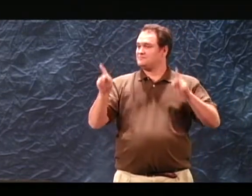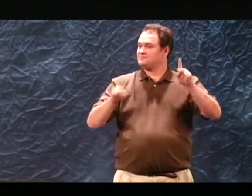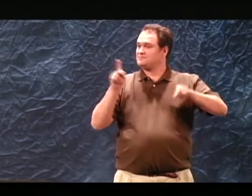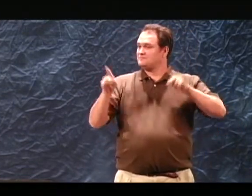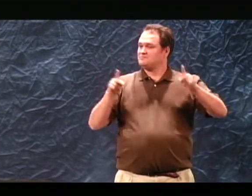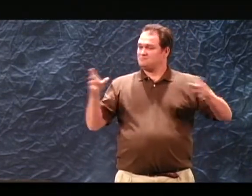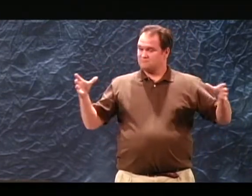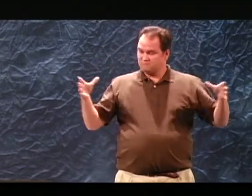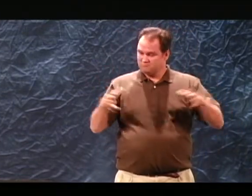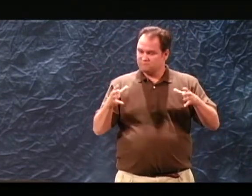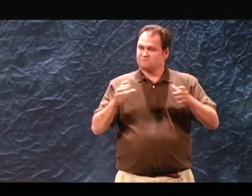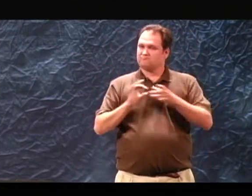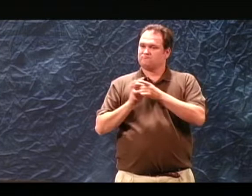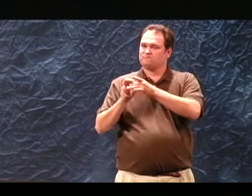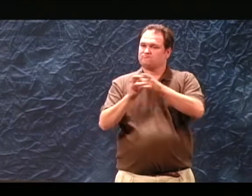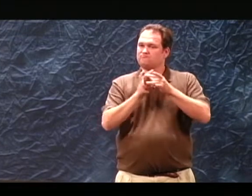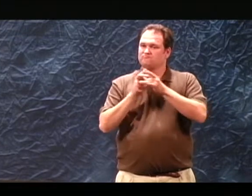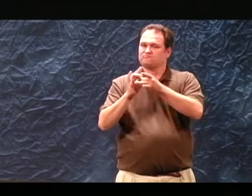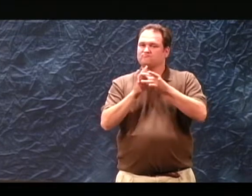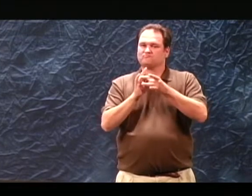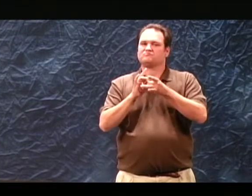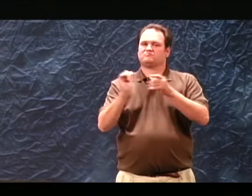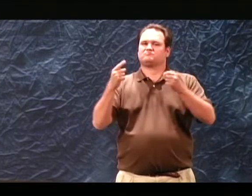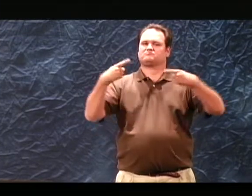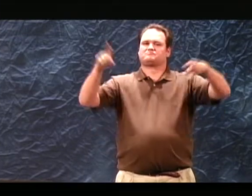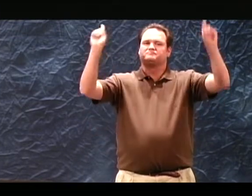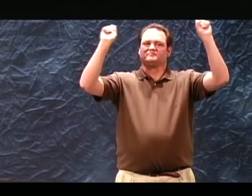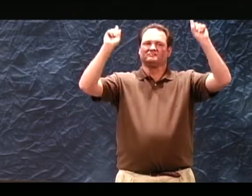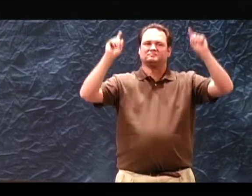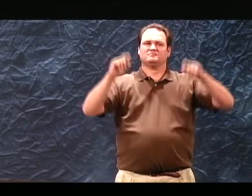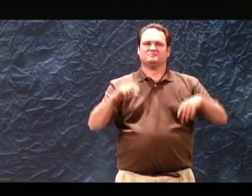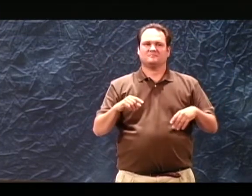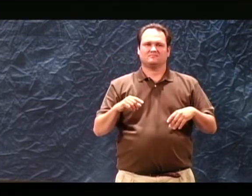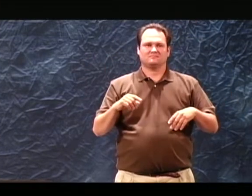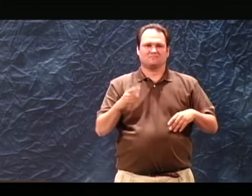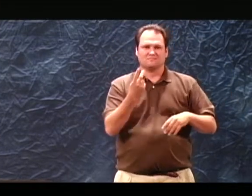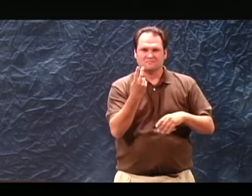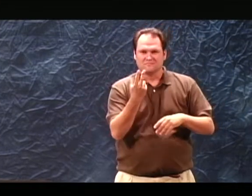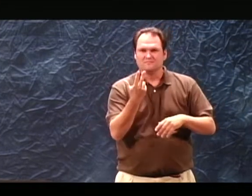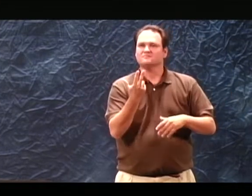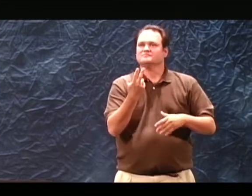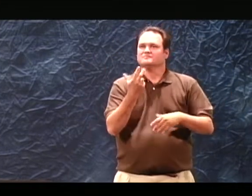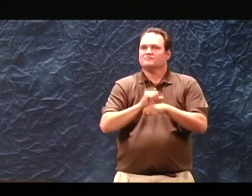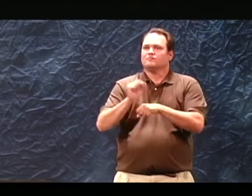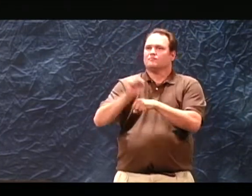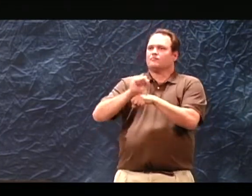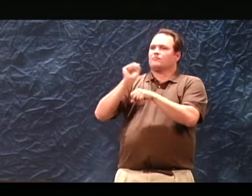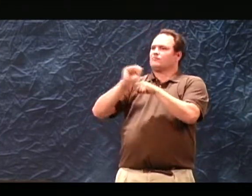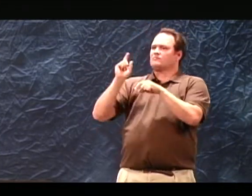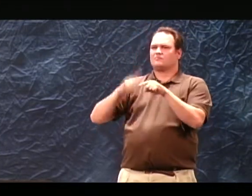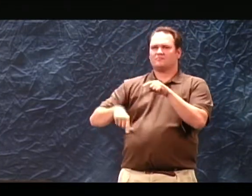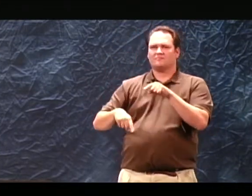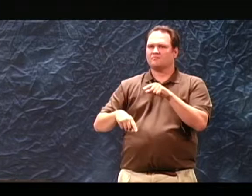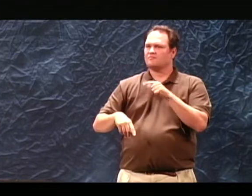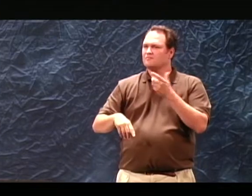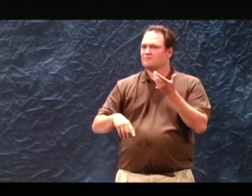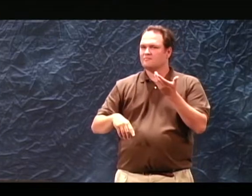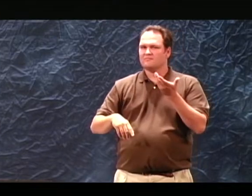and so we need many people to accomplish the task of the church not just a